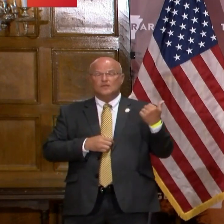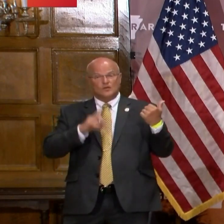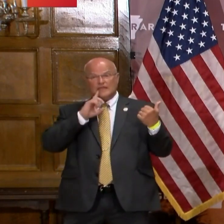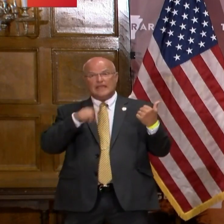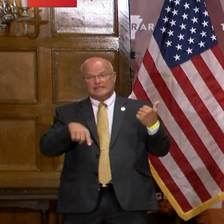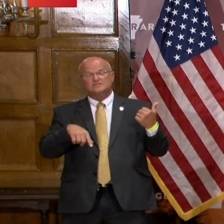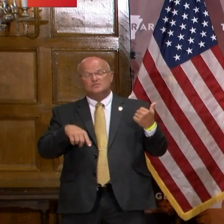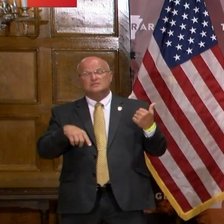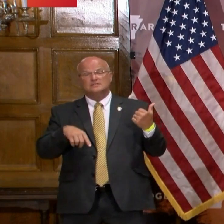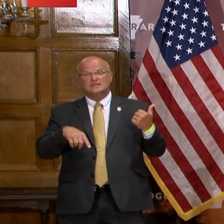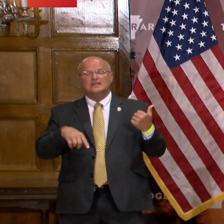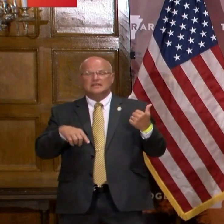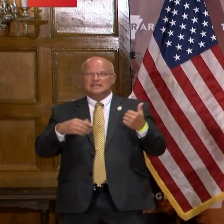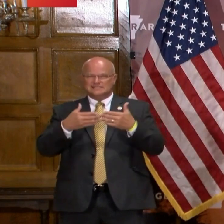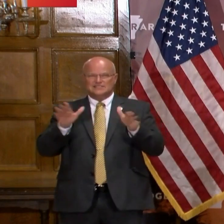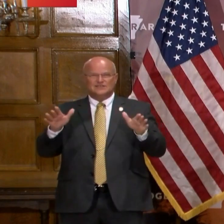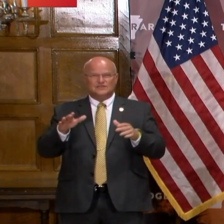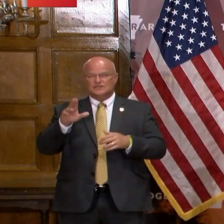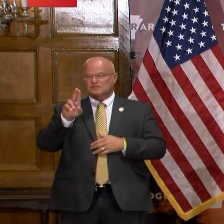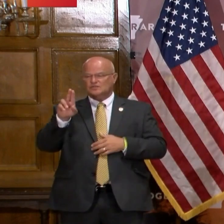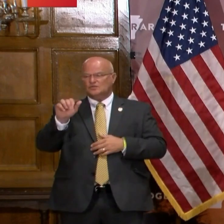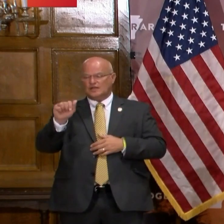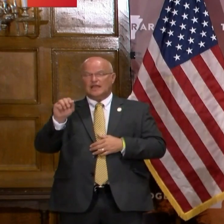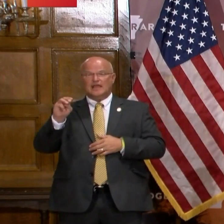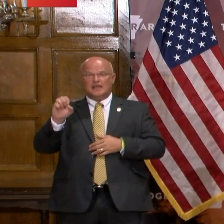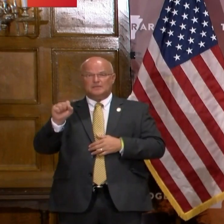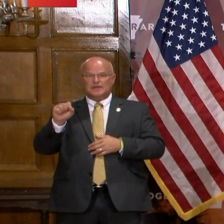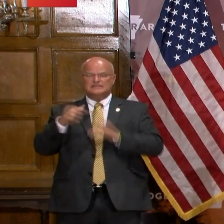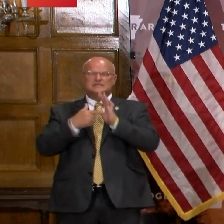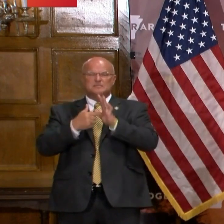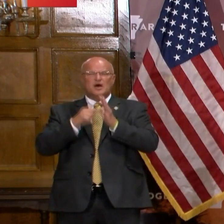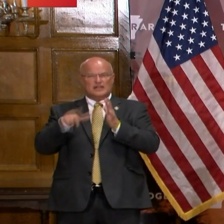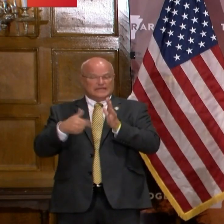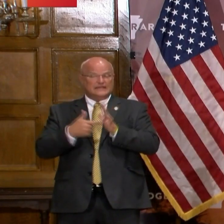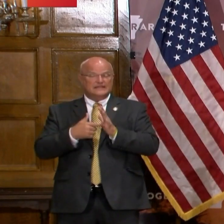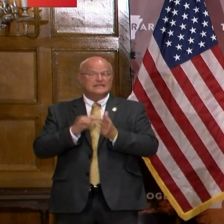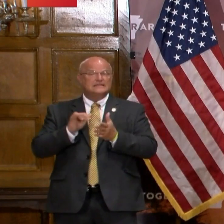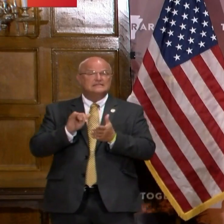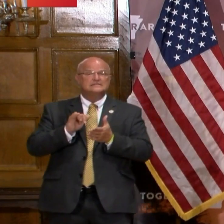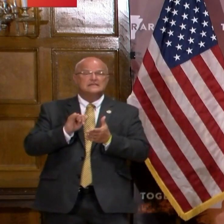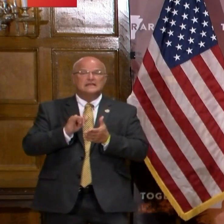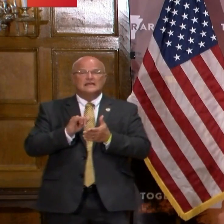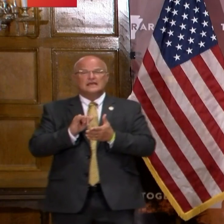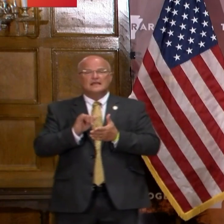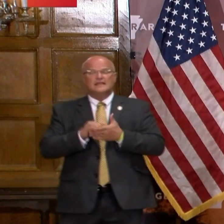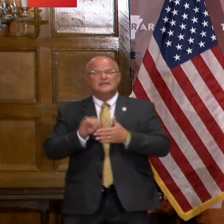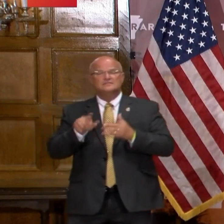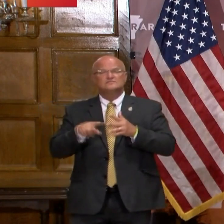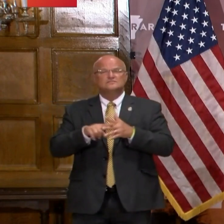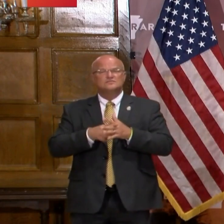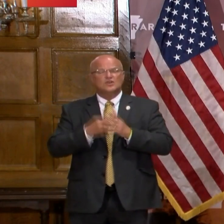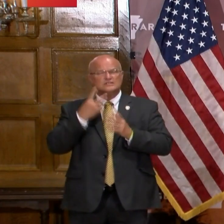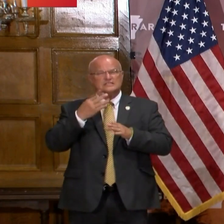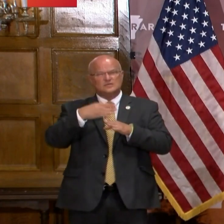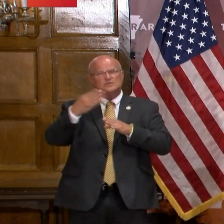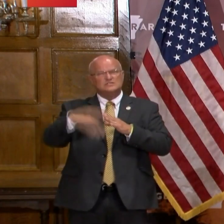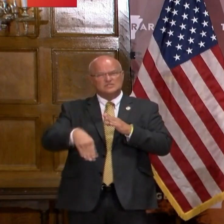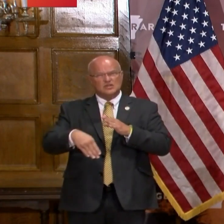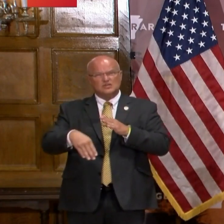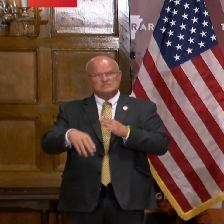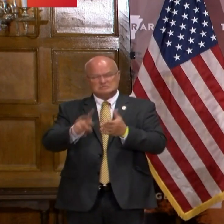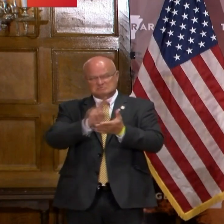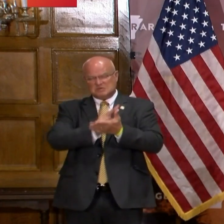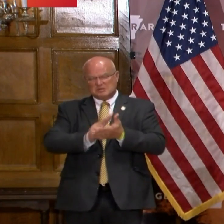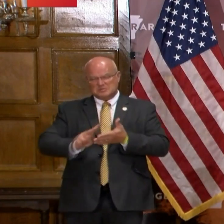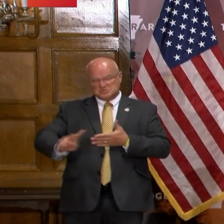The answer is, generally speaking, and UAMS modeling pointed this out, that you generally start seeing results